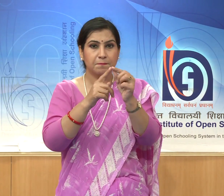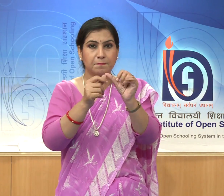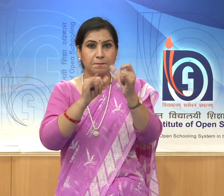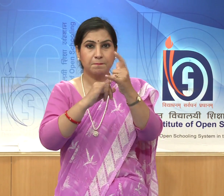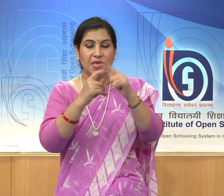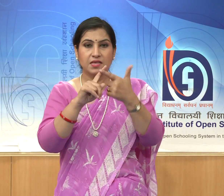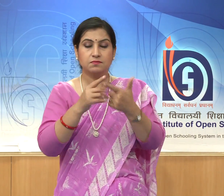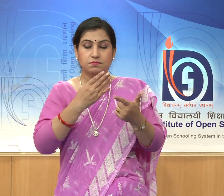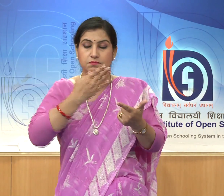in the foreground.